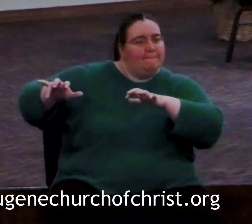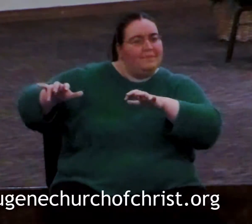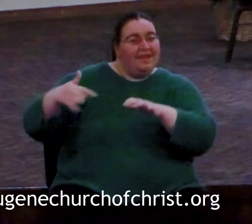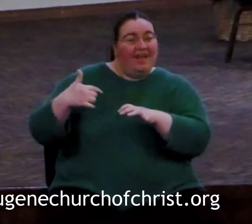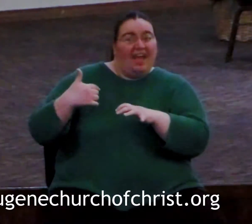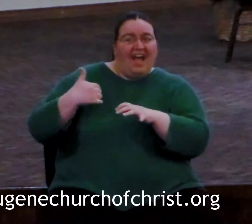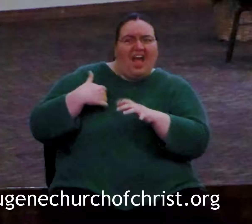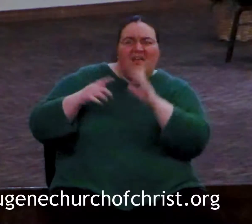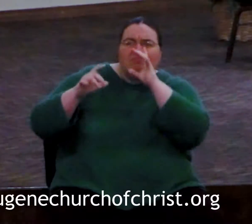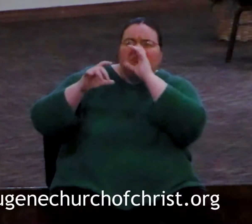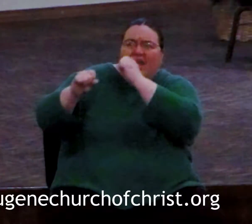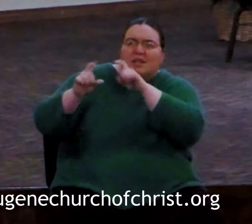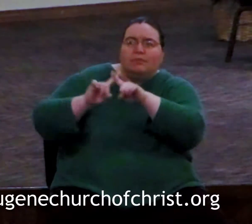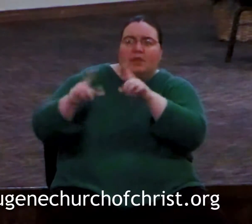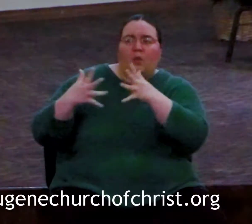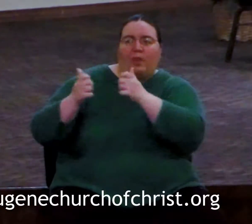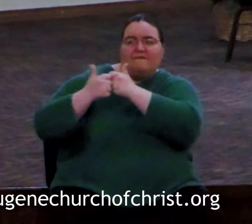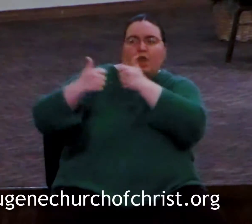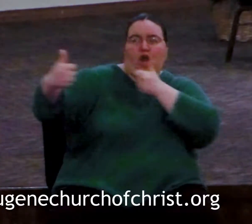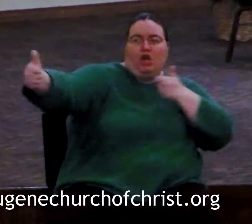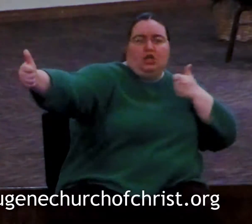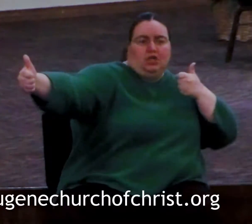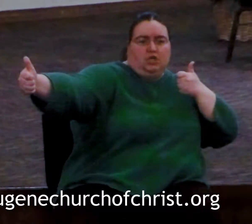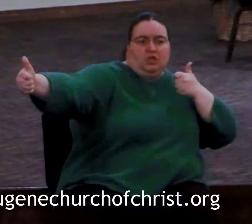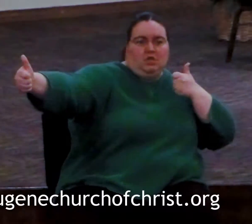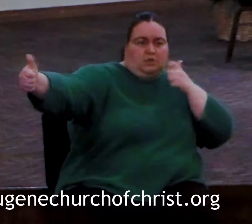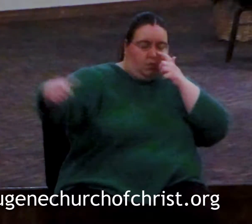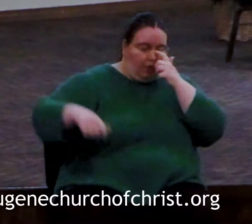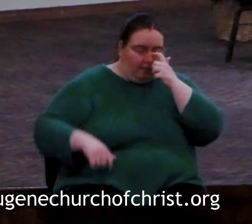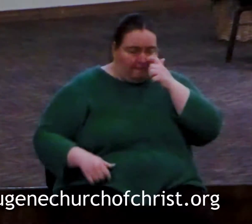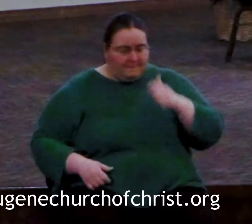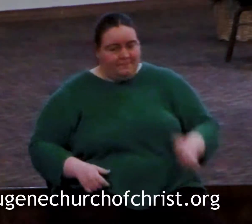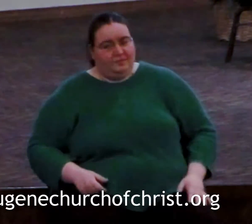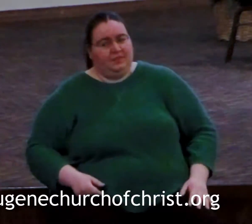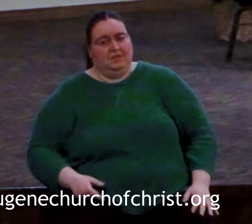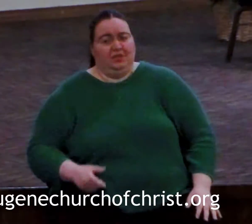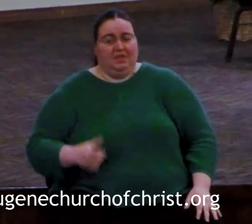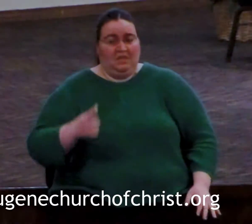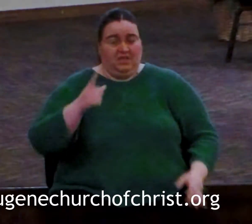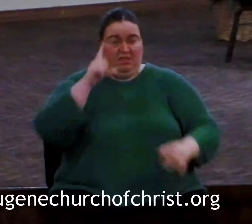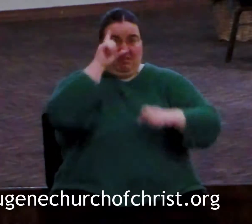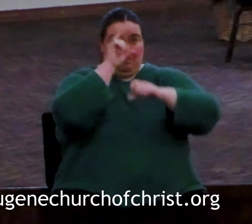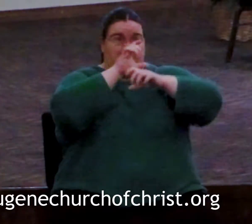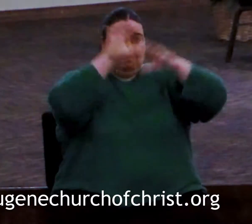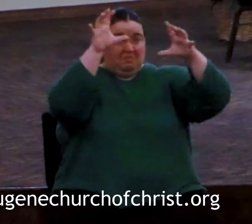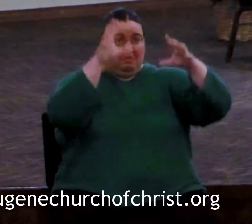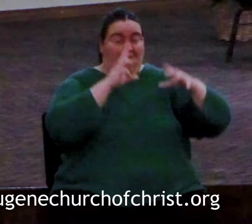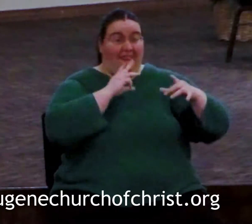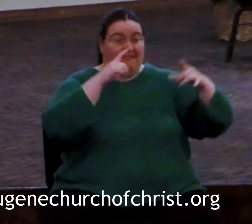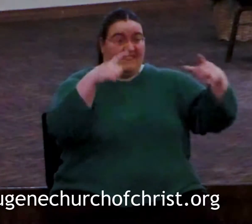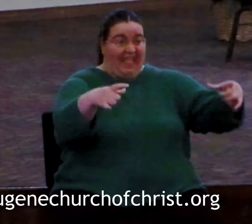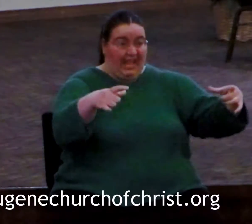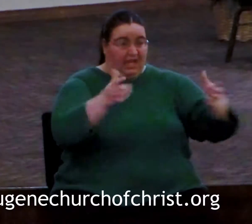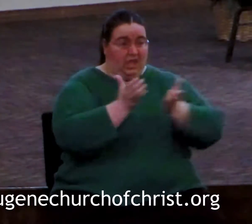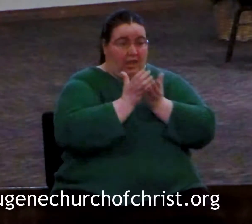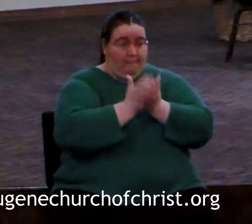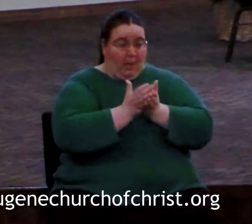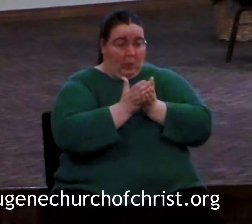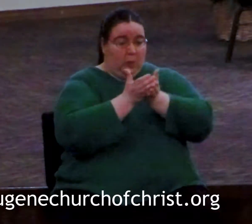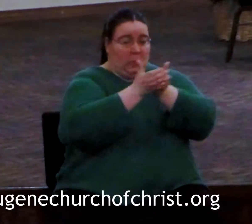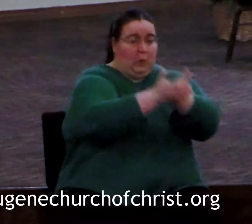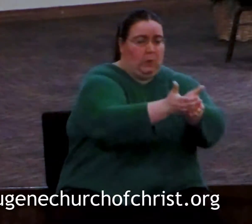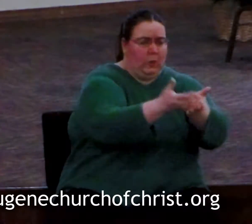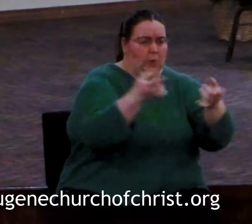far, far away from where I'm at. And the thought of being caught out in this lake in a